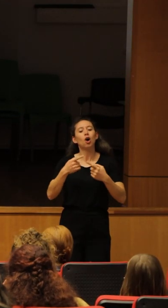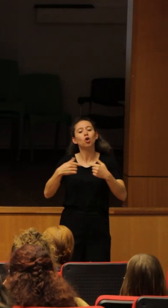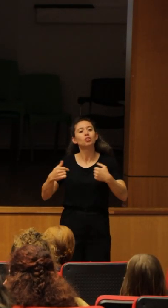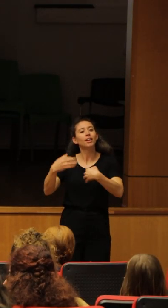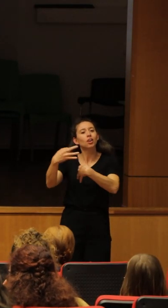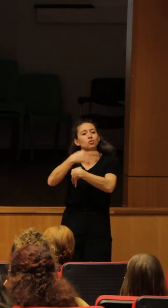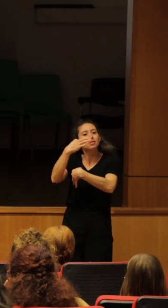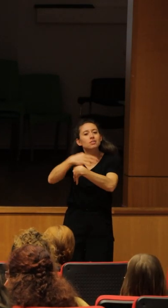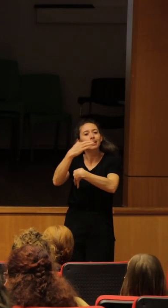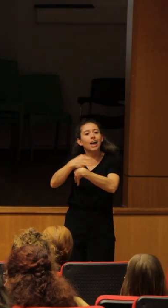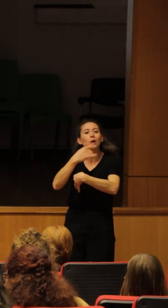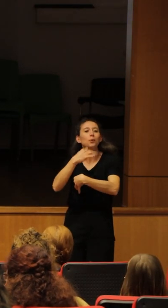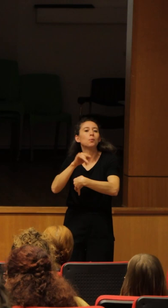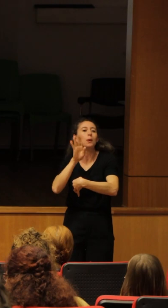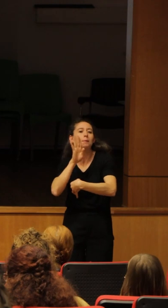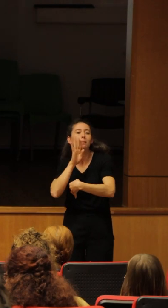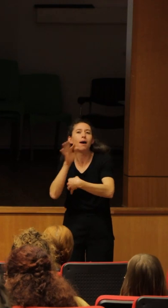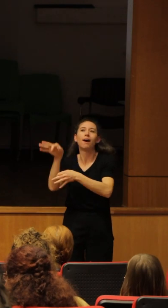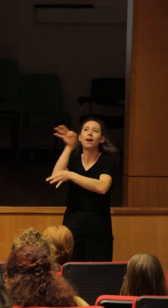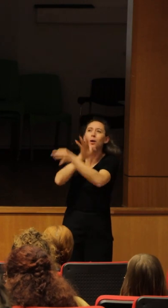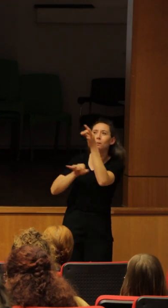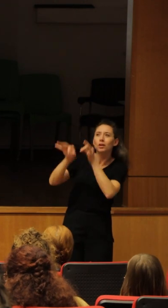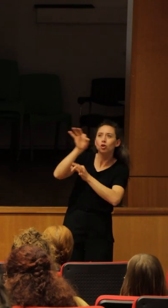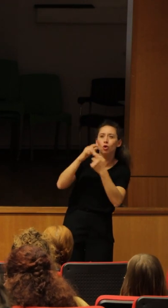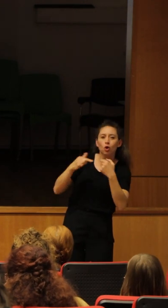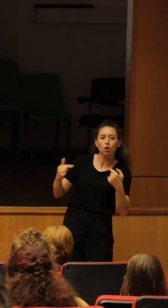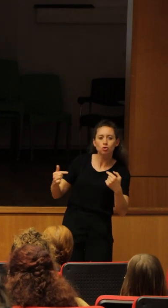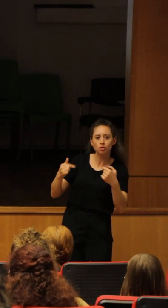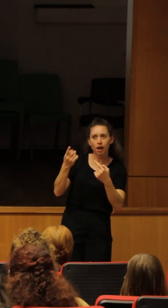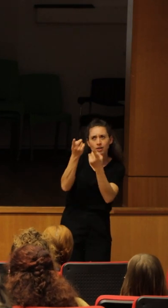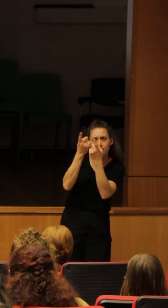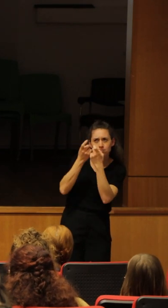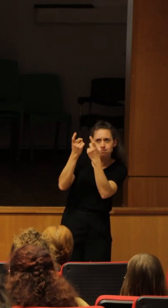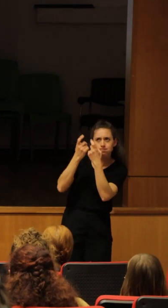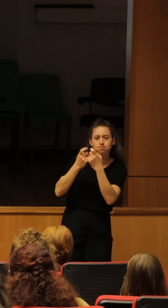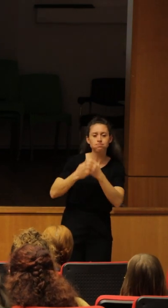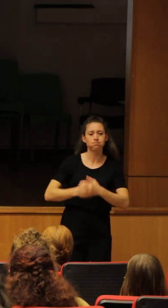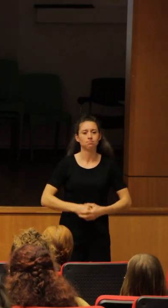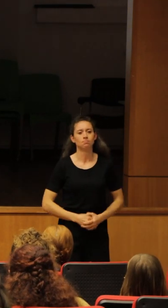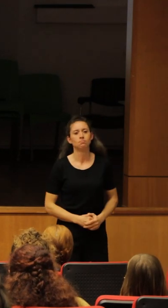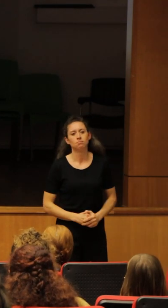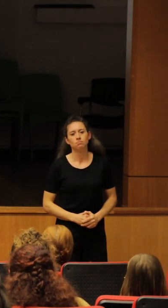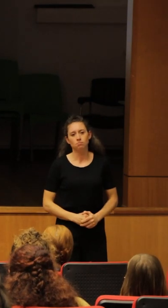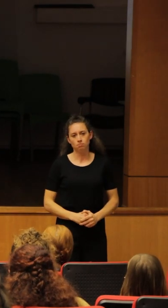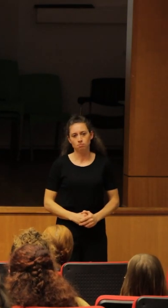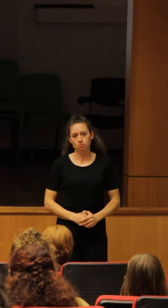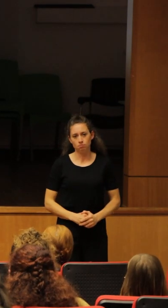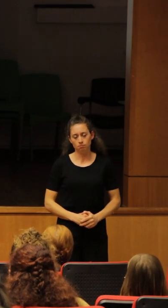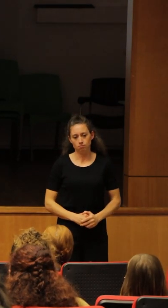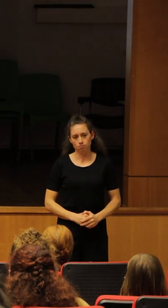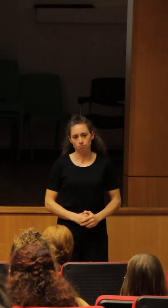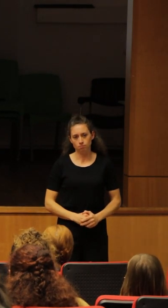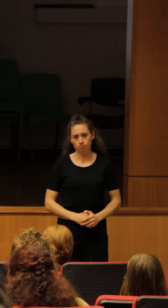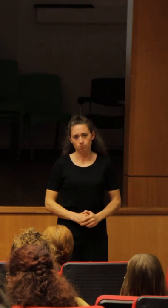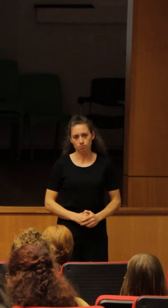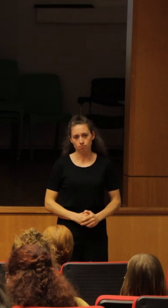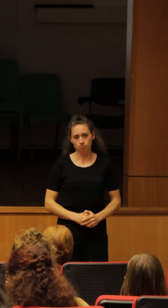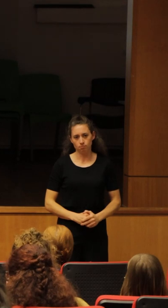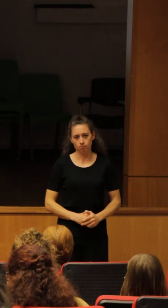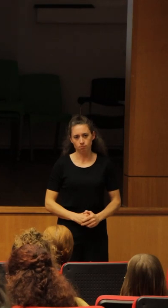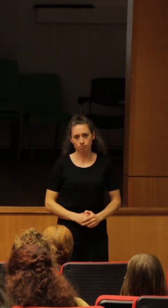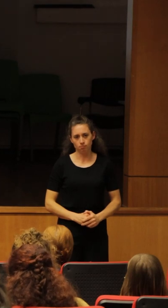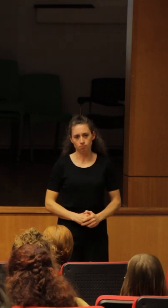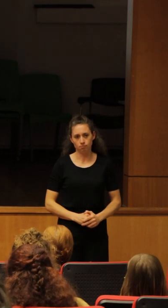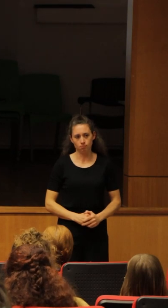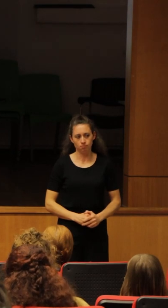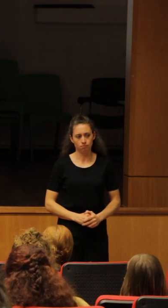madres nutren. We've been exposed to it like in as little children as babies, like every minute, and then we're not thinking much